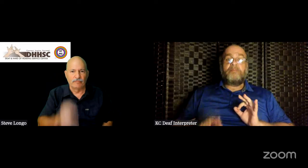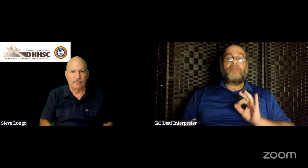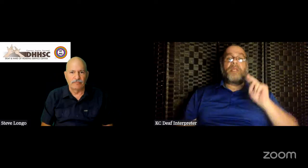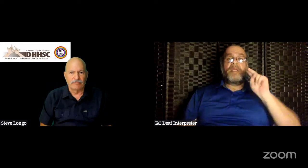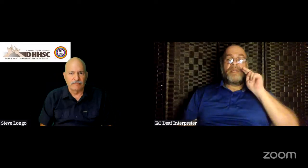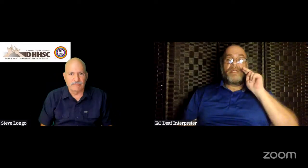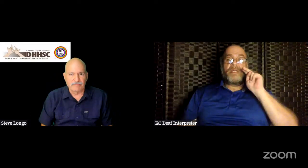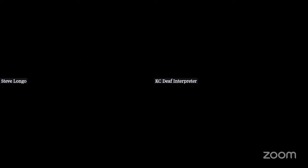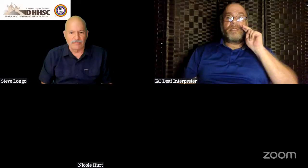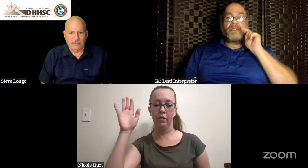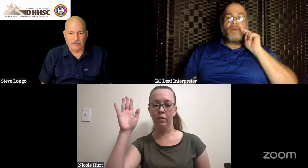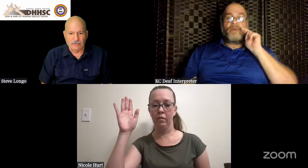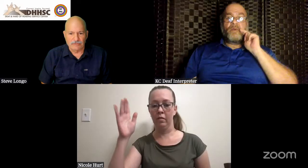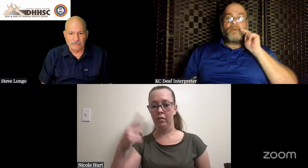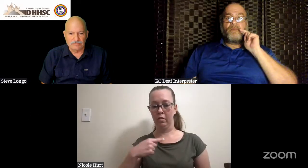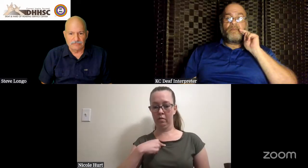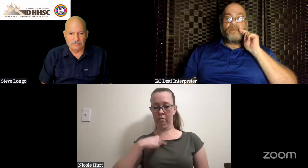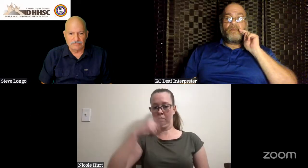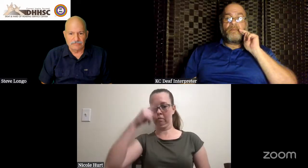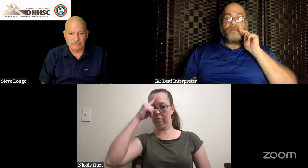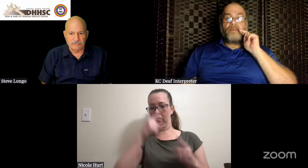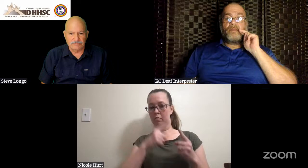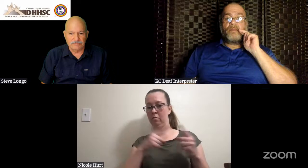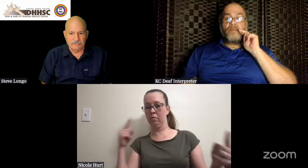Okay. Nicole?